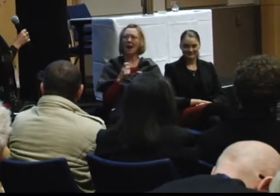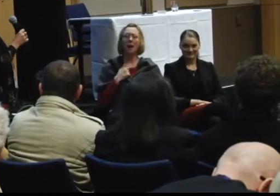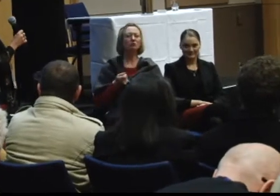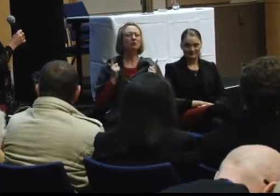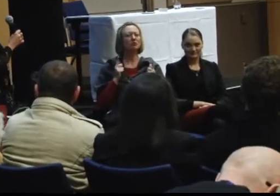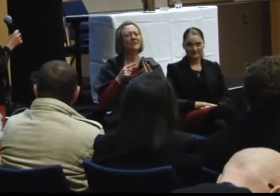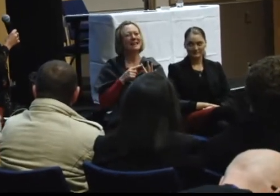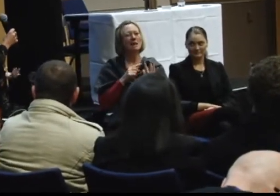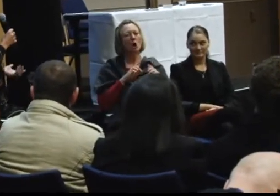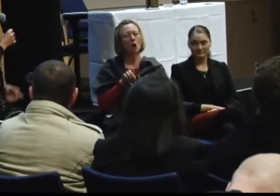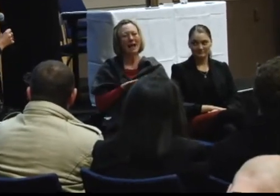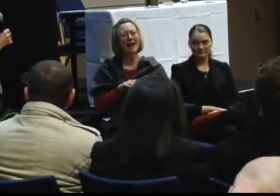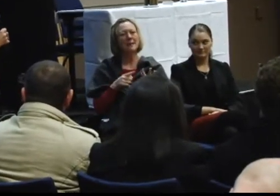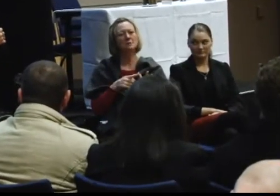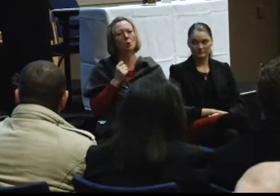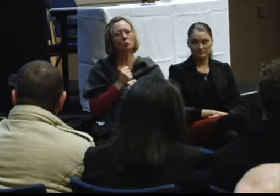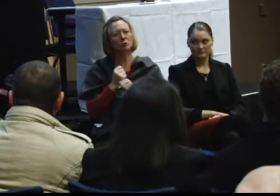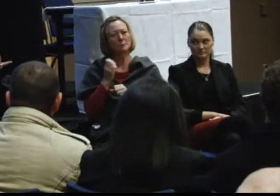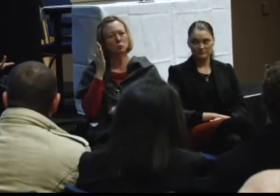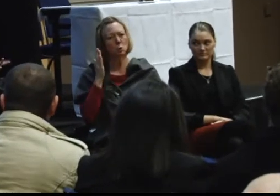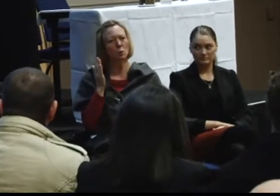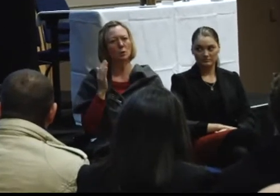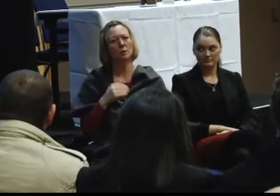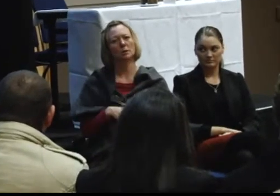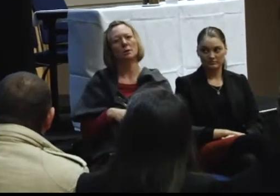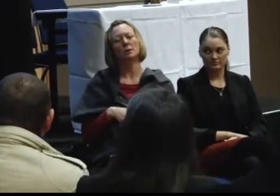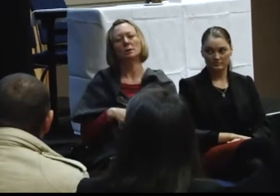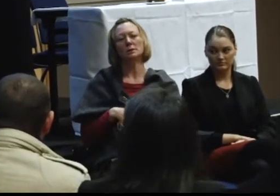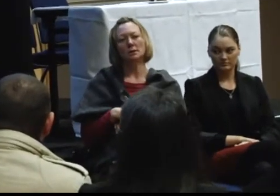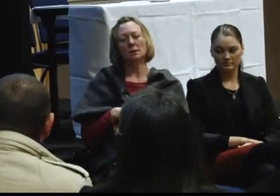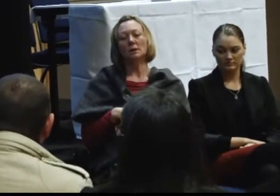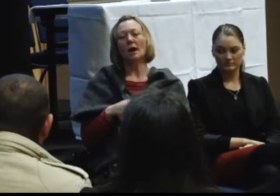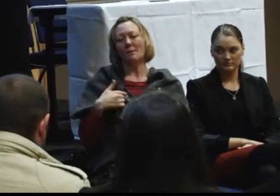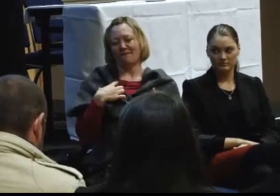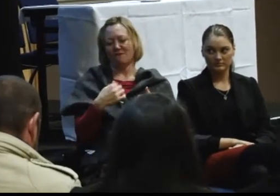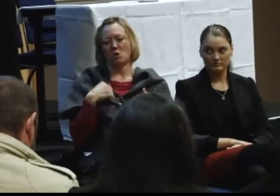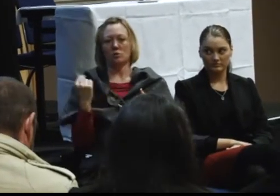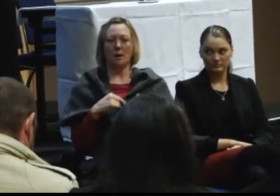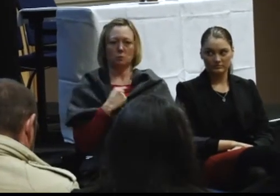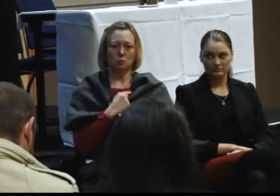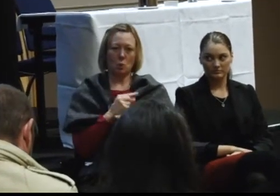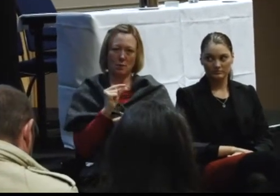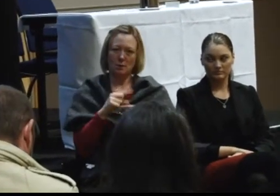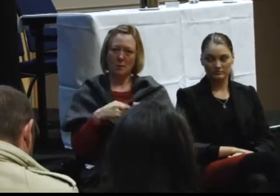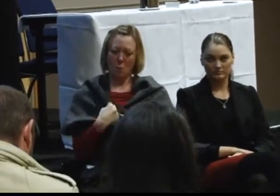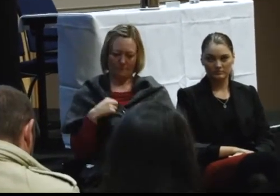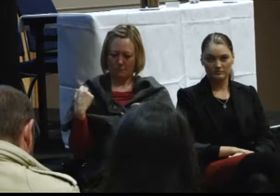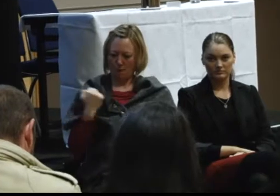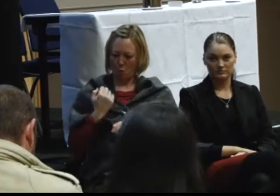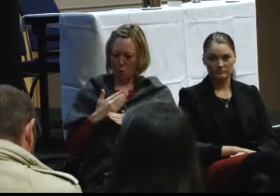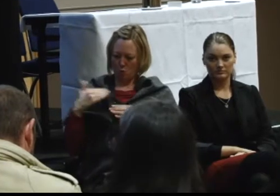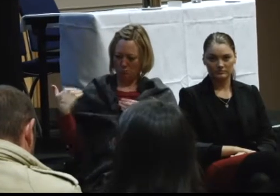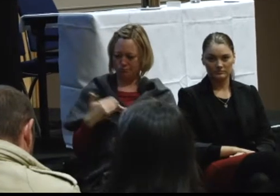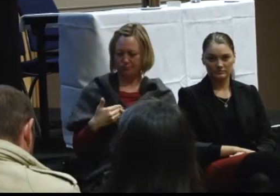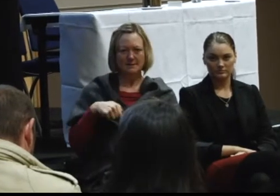of e-learning at Epsom Girls Grammar School, and I've just got a—I've been invited to just come speak a little bit about what we've been doing in this area